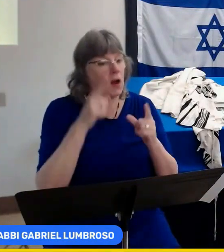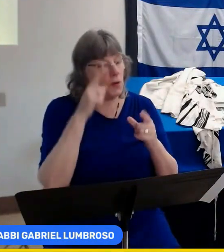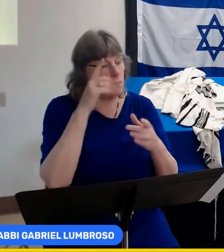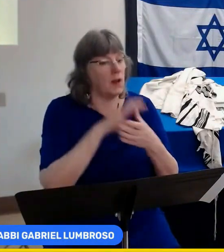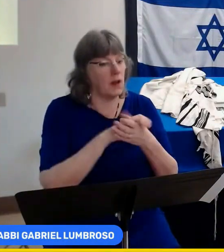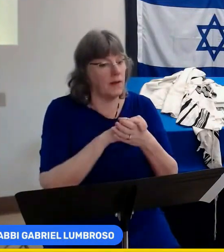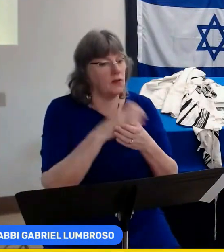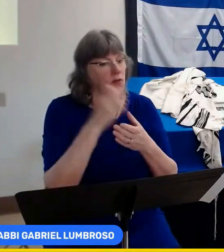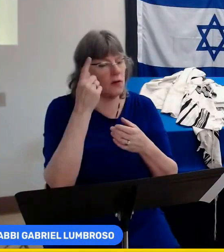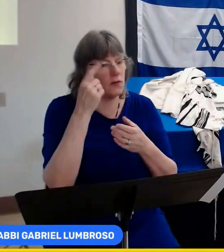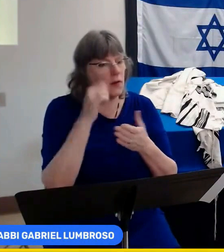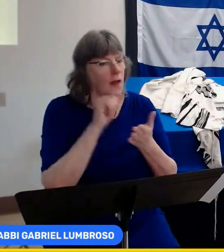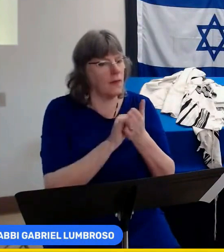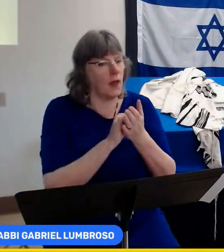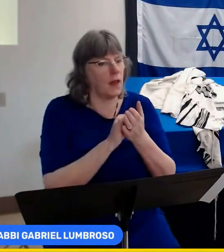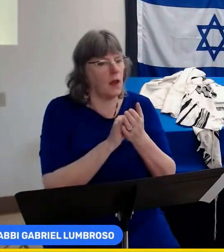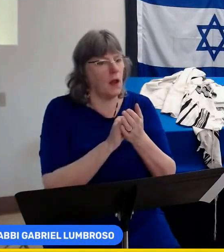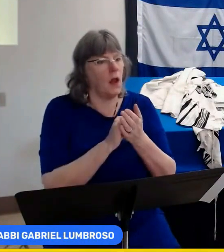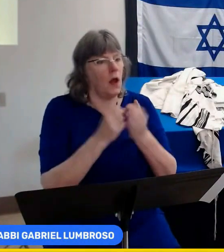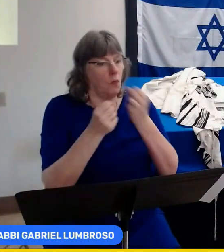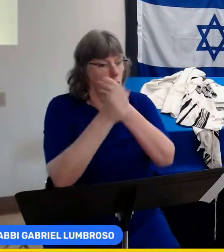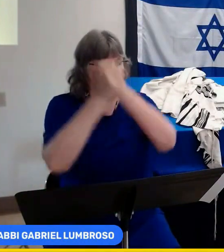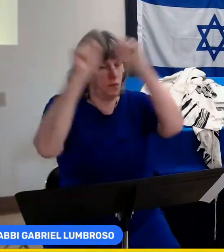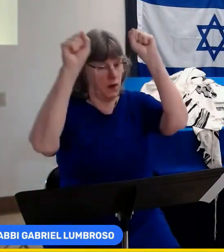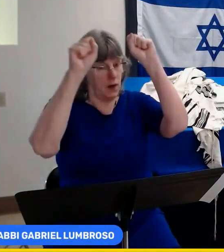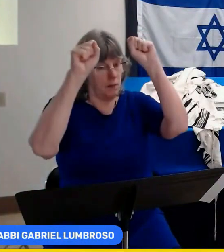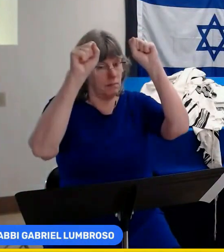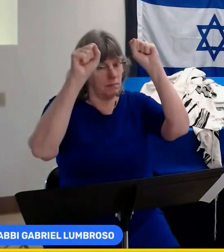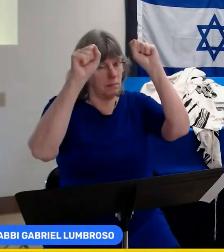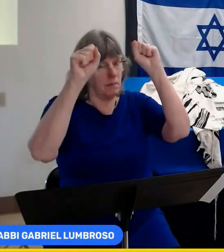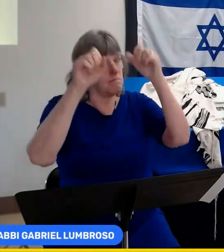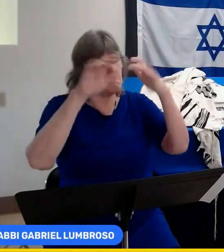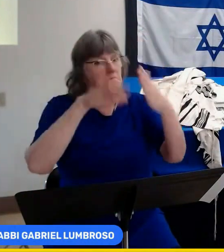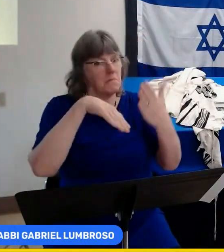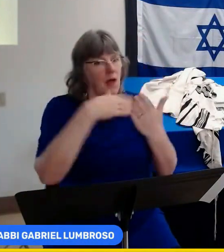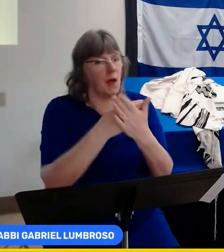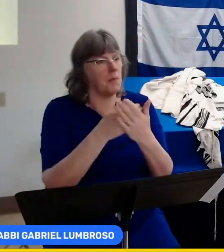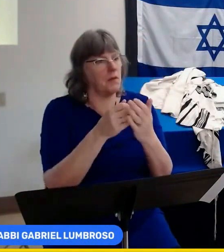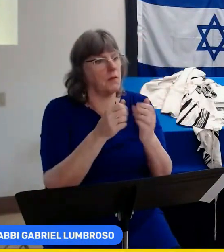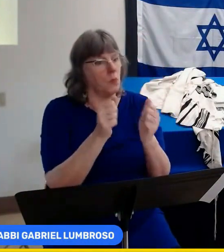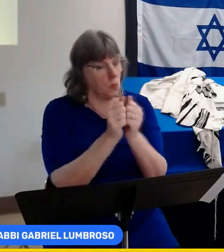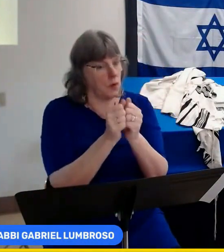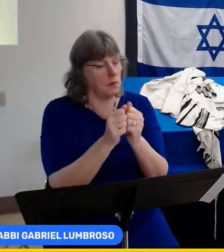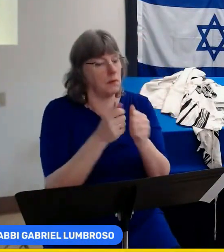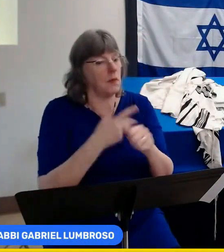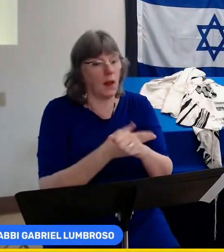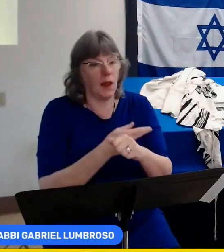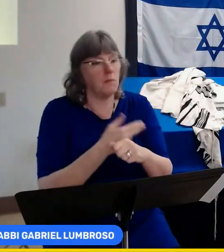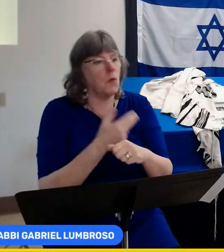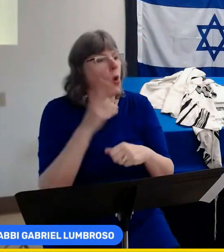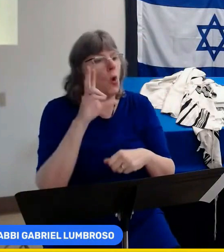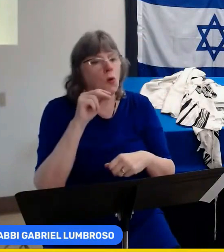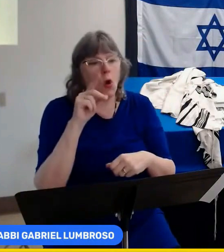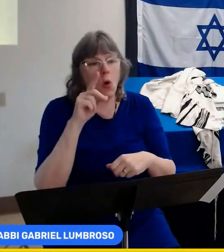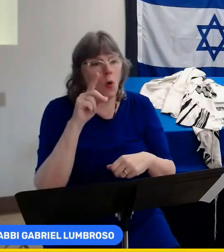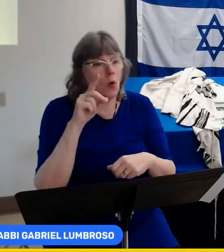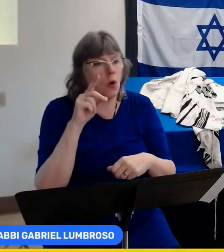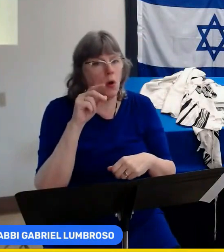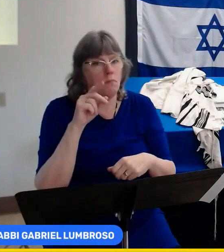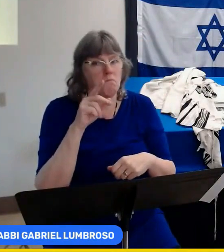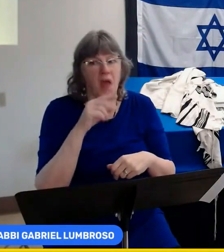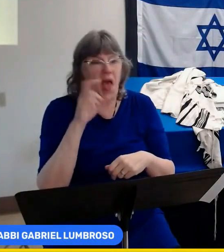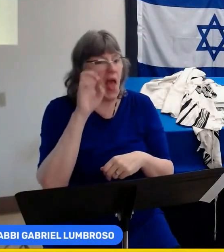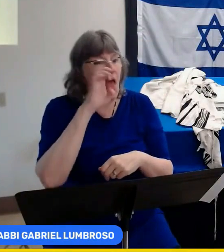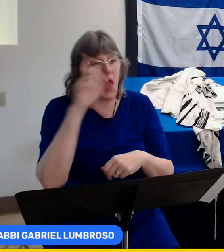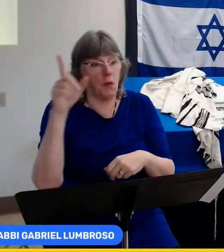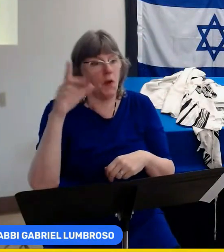the redemption starts with the land. There's no redemption without the land. The land anybody can take, no condition. You